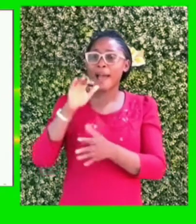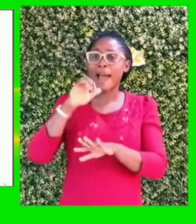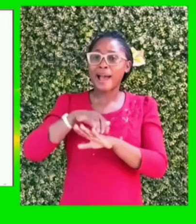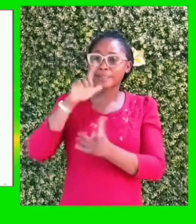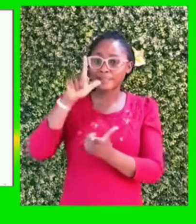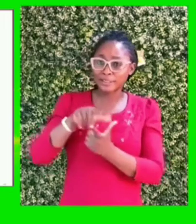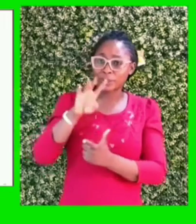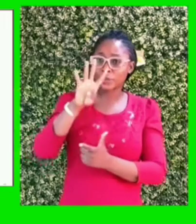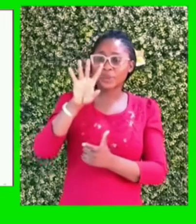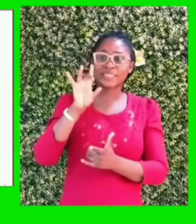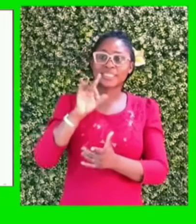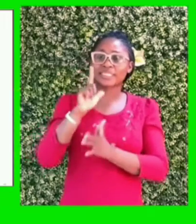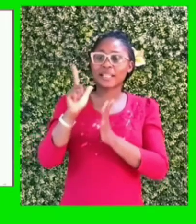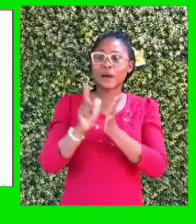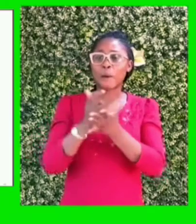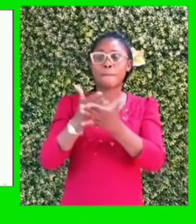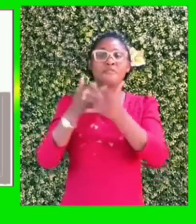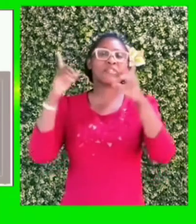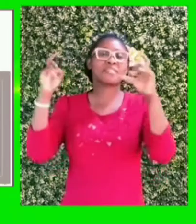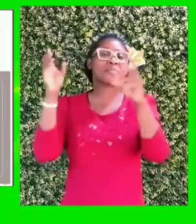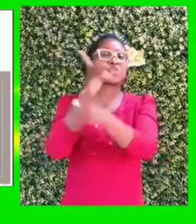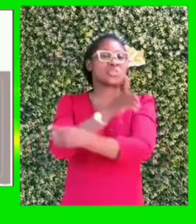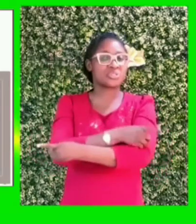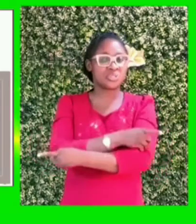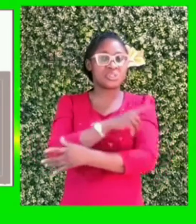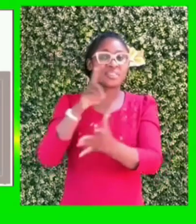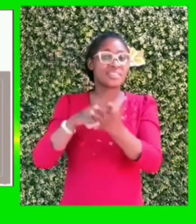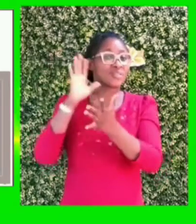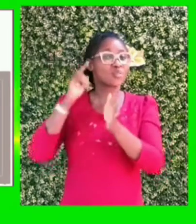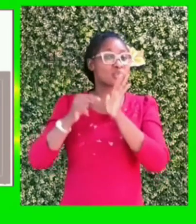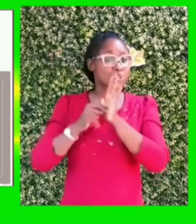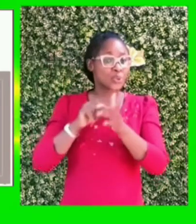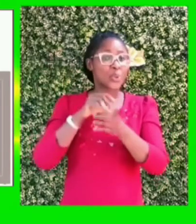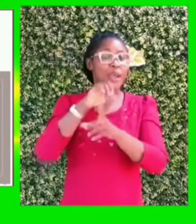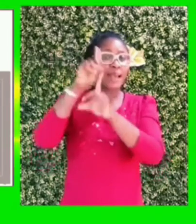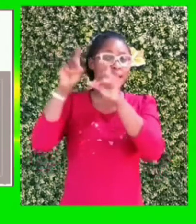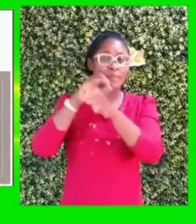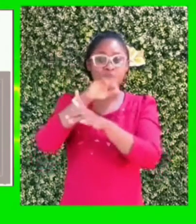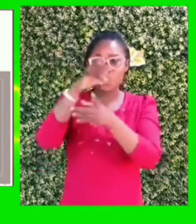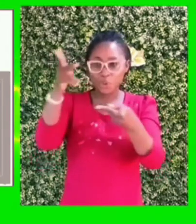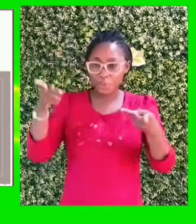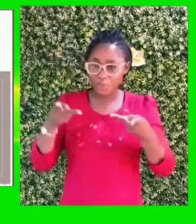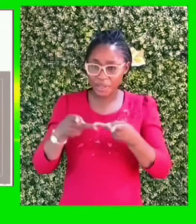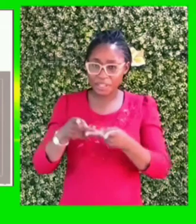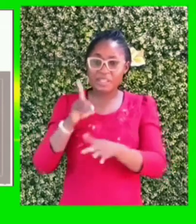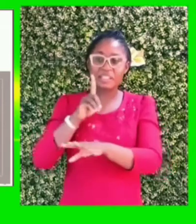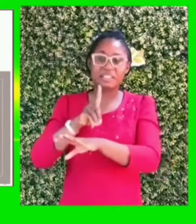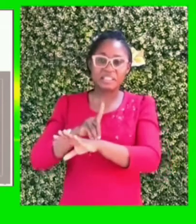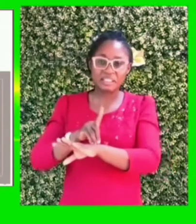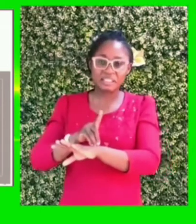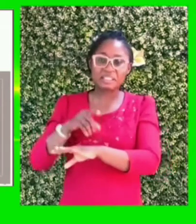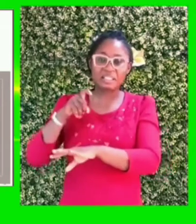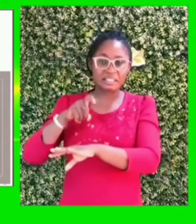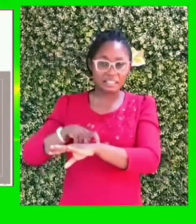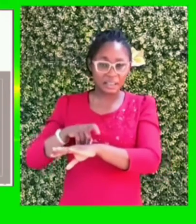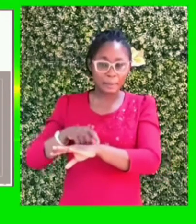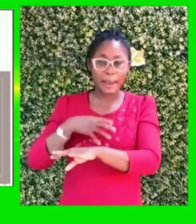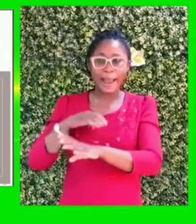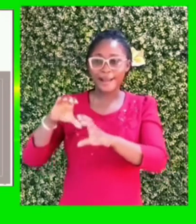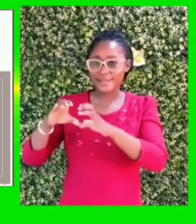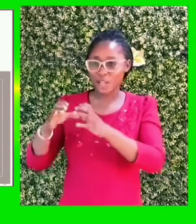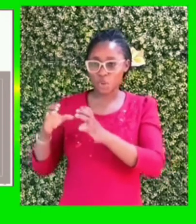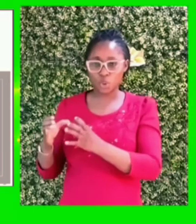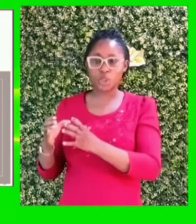48 hours before the examination day. This will specify the examination venue, date, time,